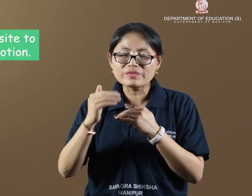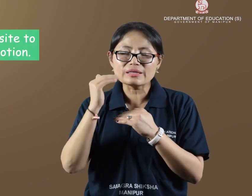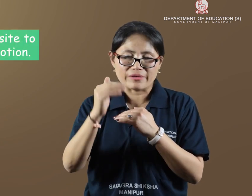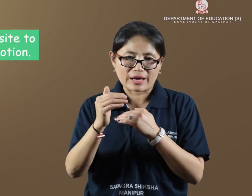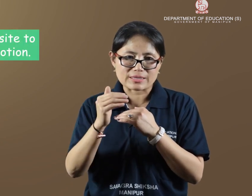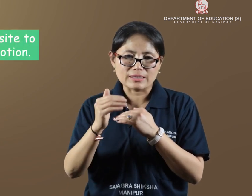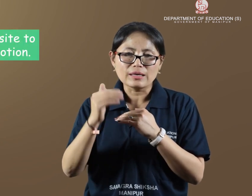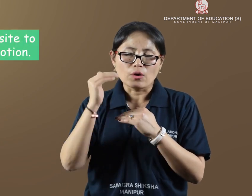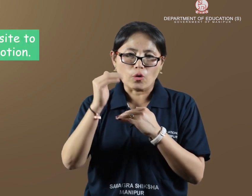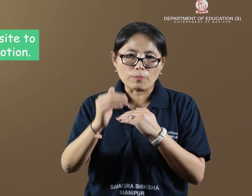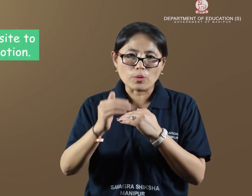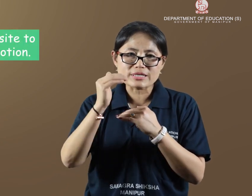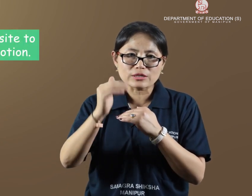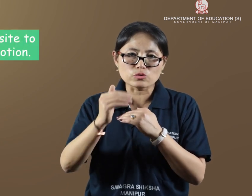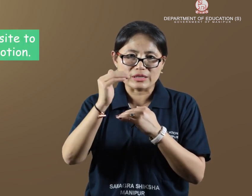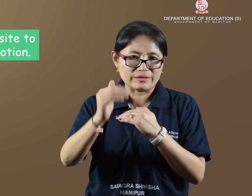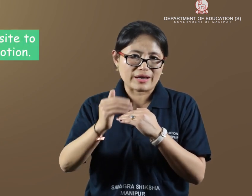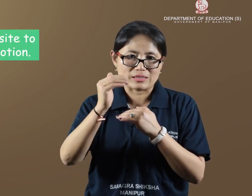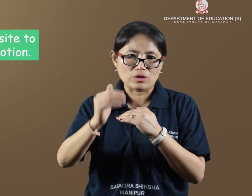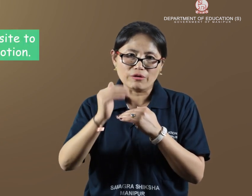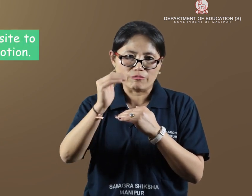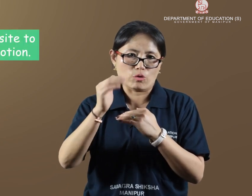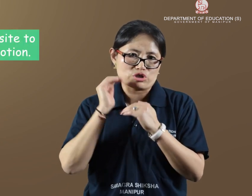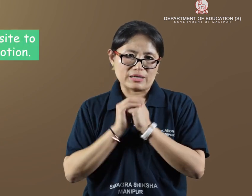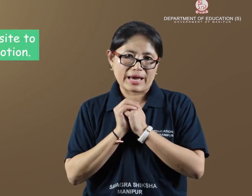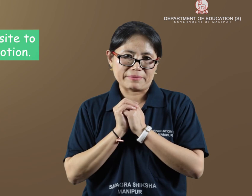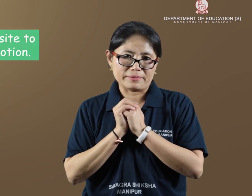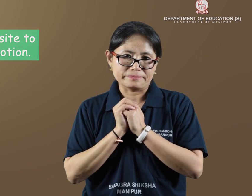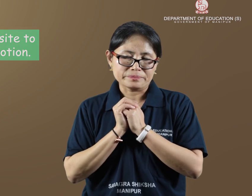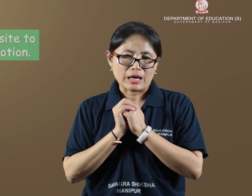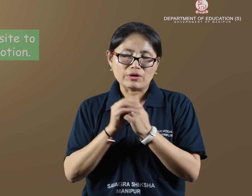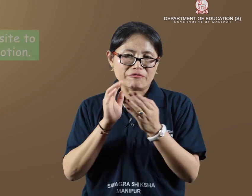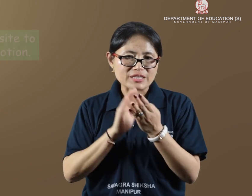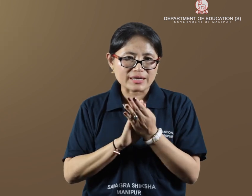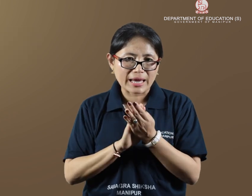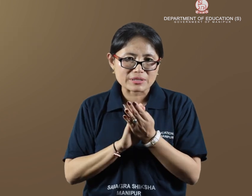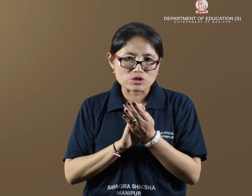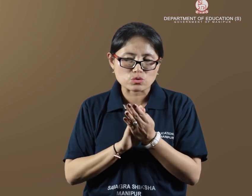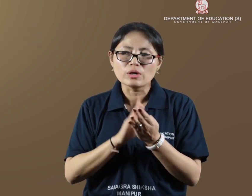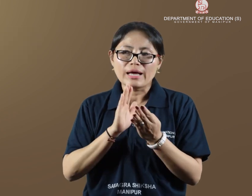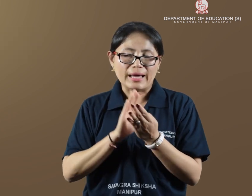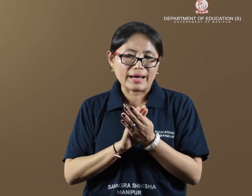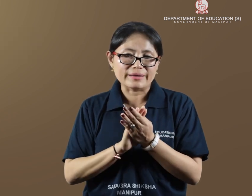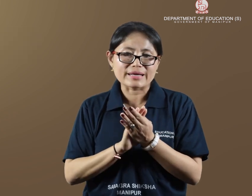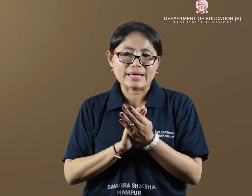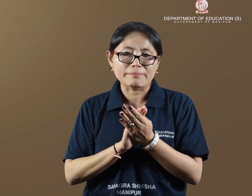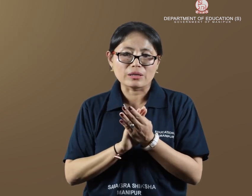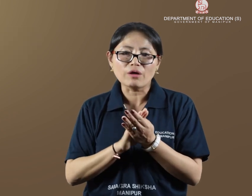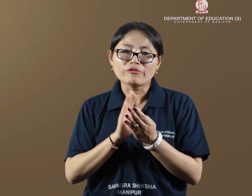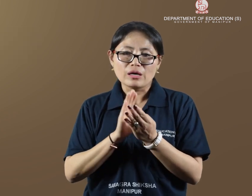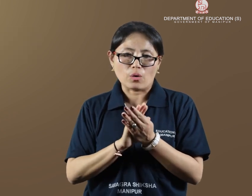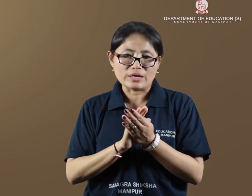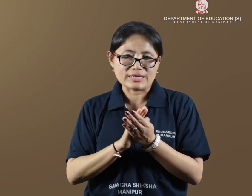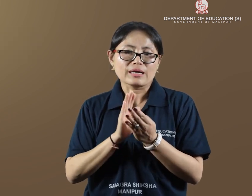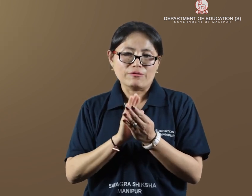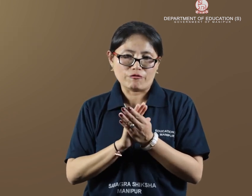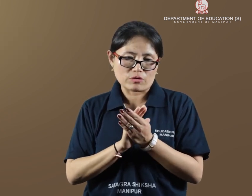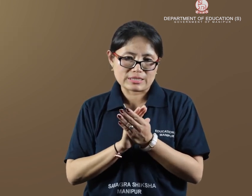the direction opposite to the direction of motion hai ba ne aduna friction hai ba si su another example of contact force ne